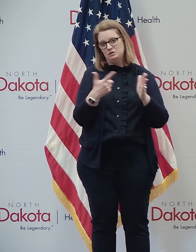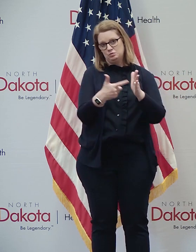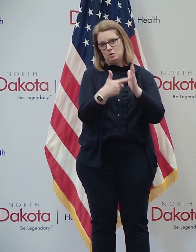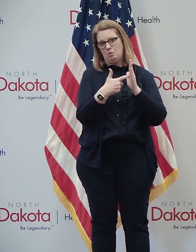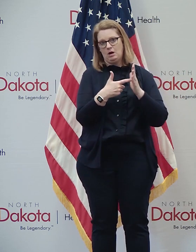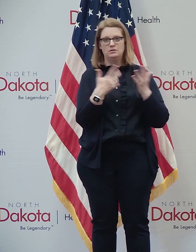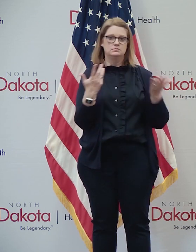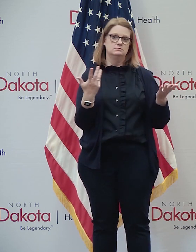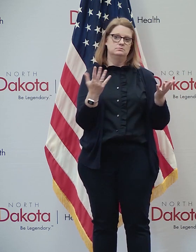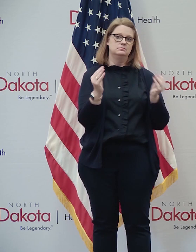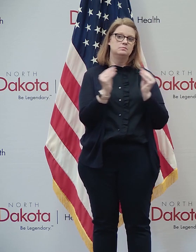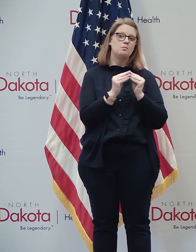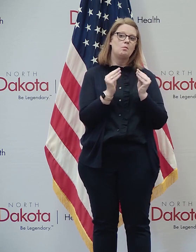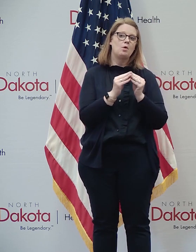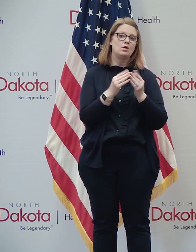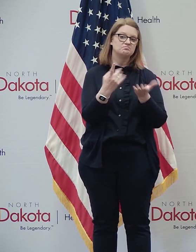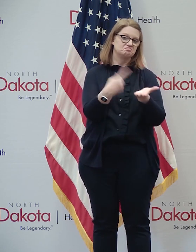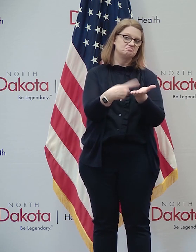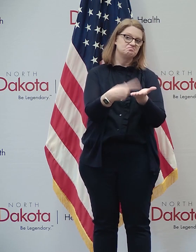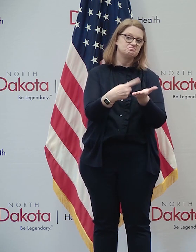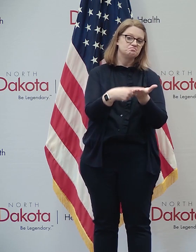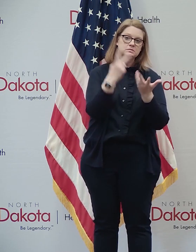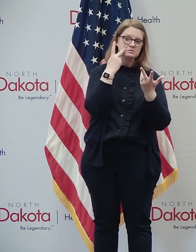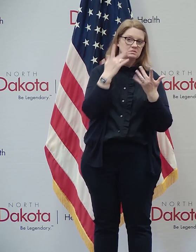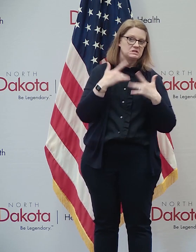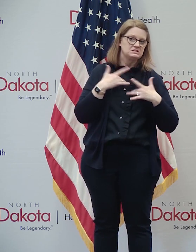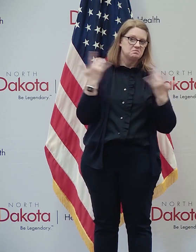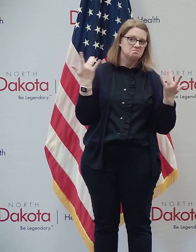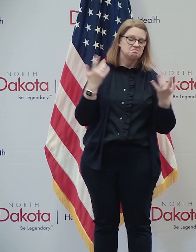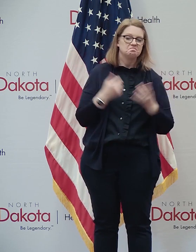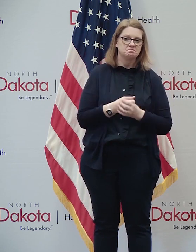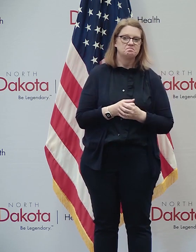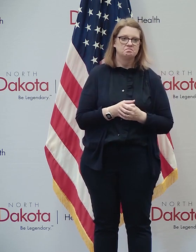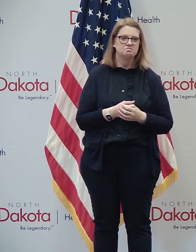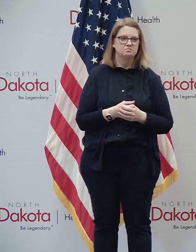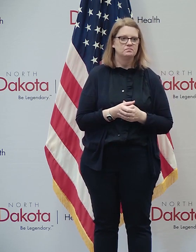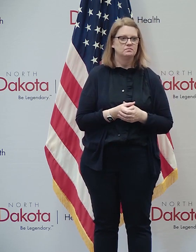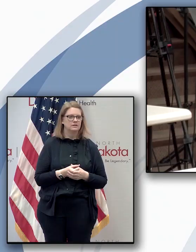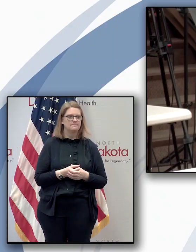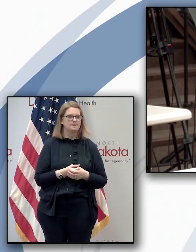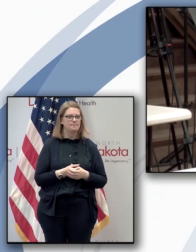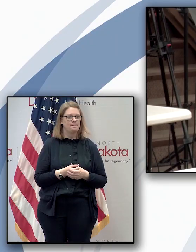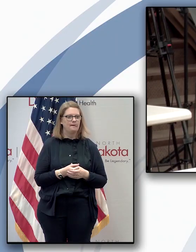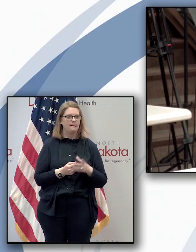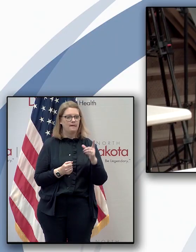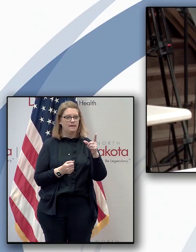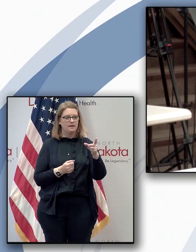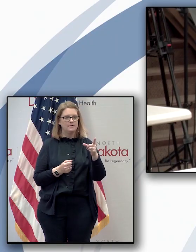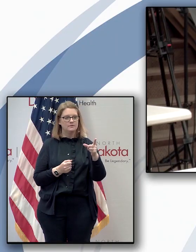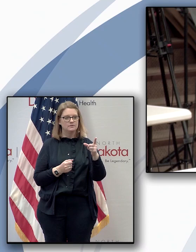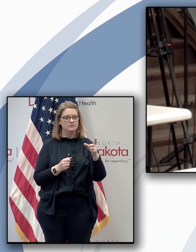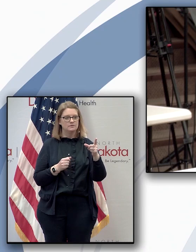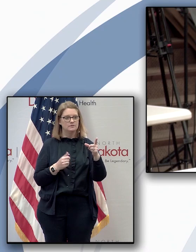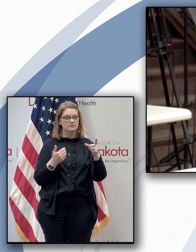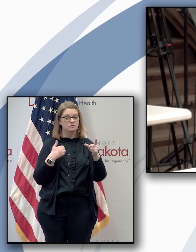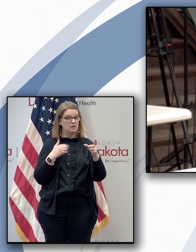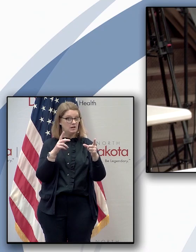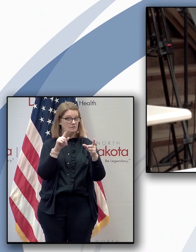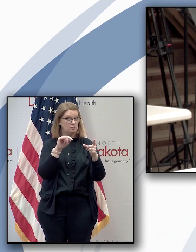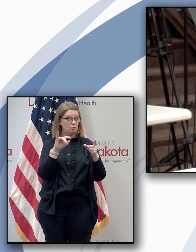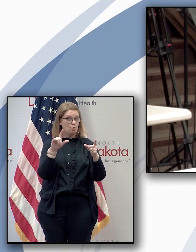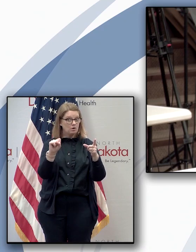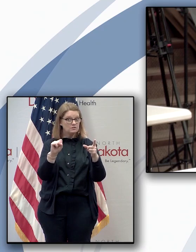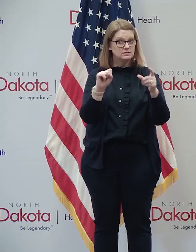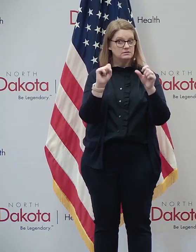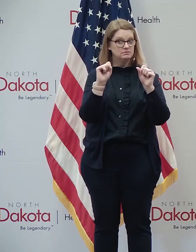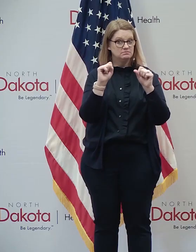to dig in a little bit more about that and see if there's some concern they have about methodology or approach or who's doing that,